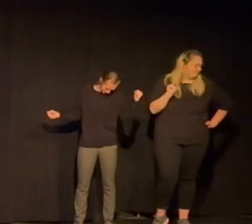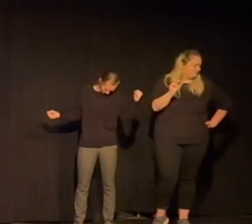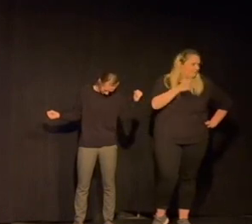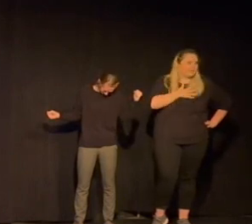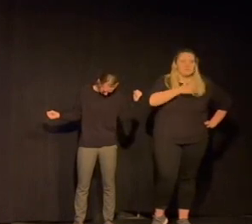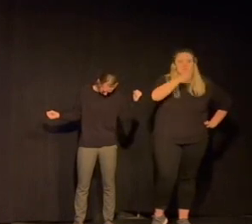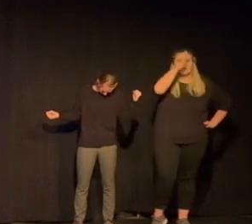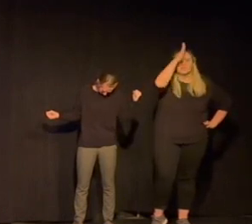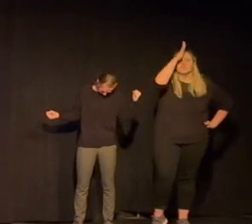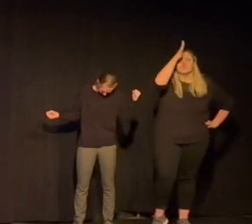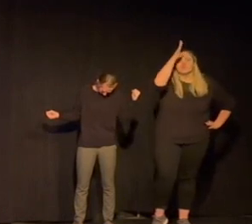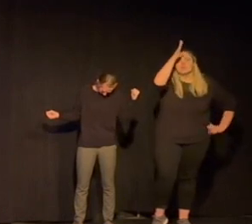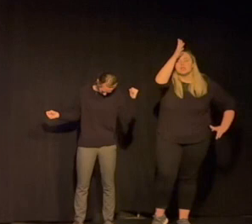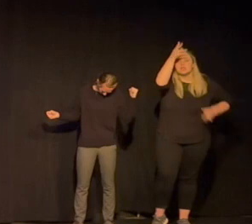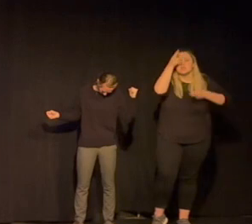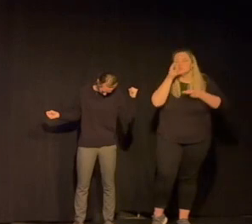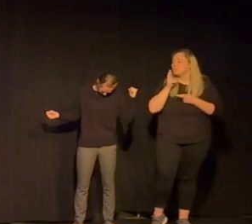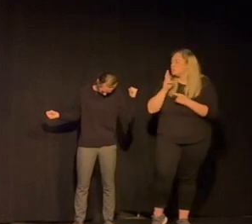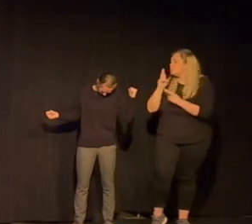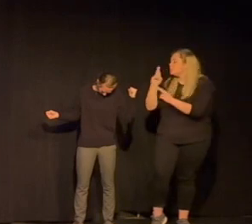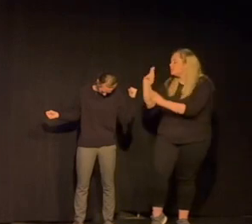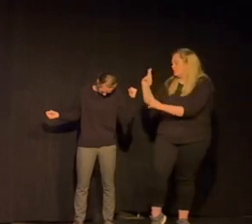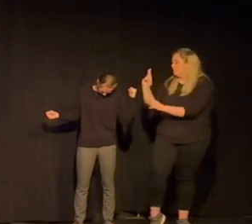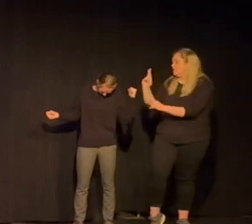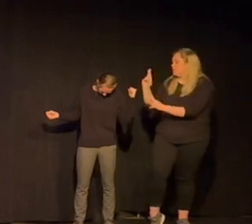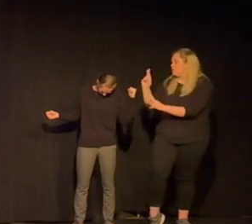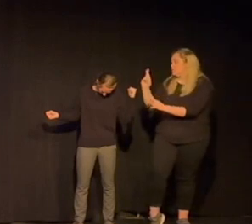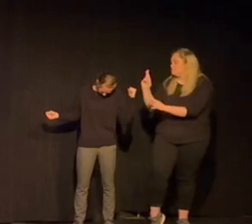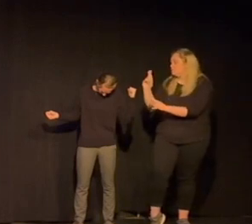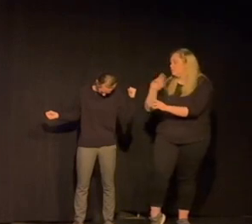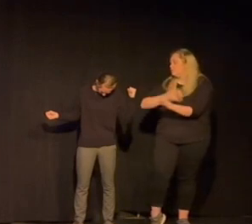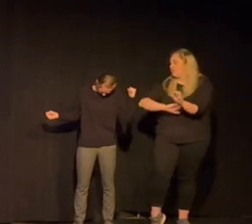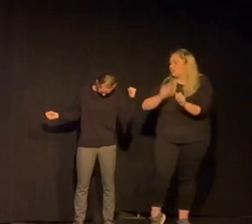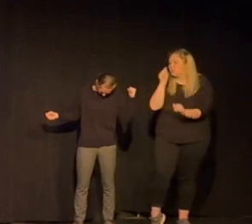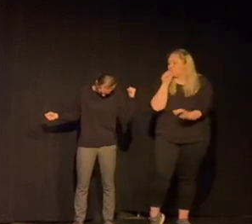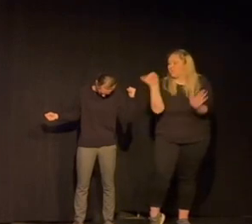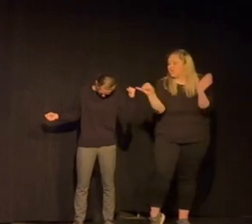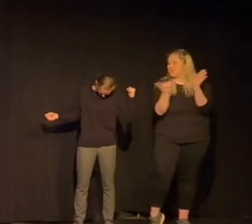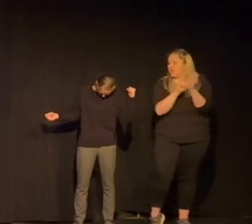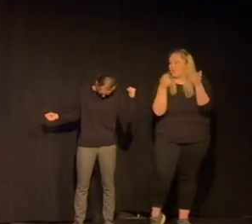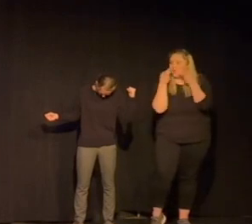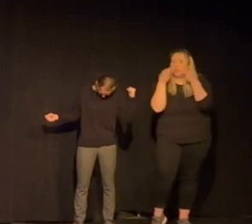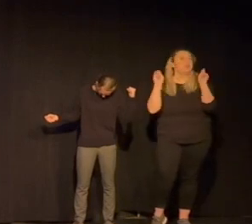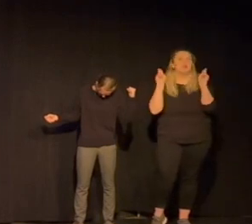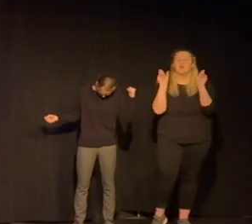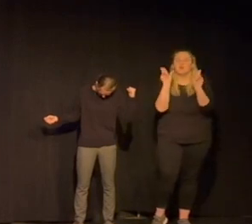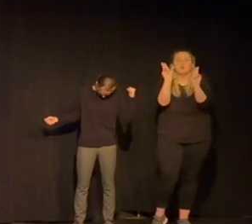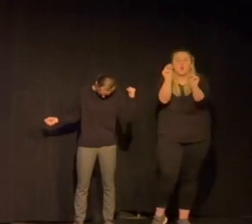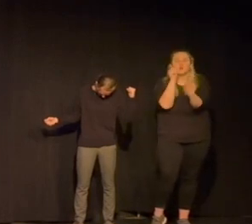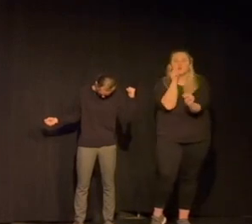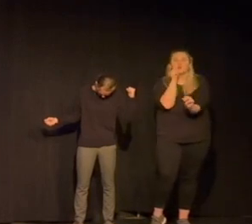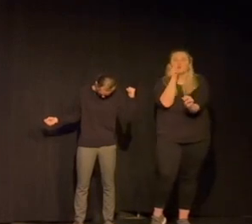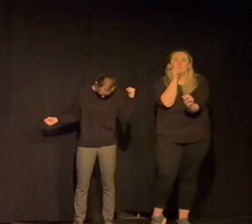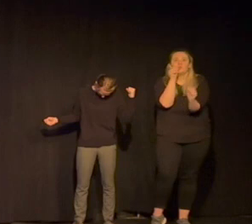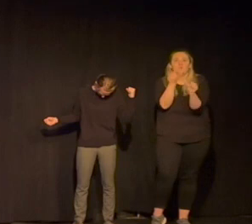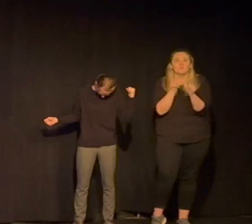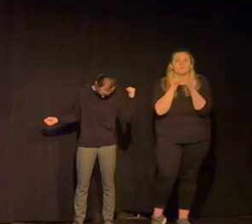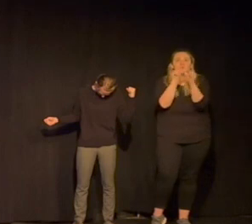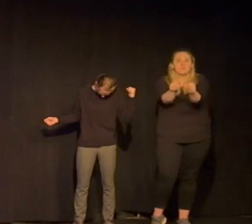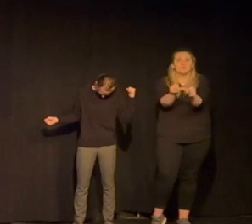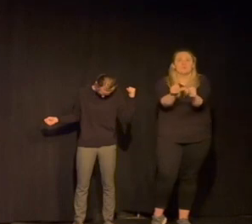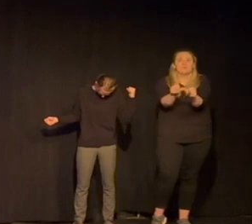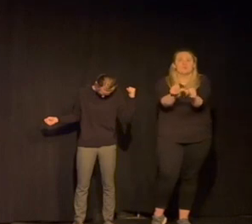My father respected you too much to do that to you. Your secret shall remain.